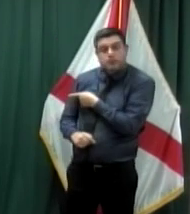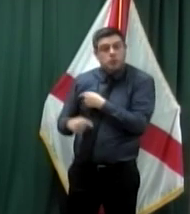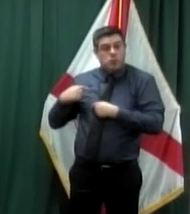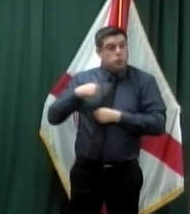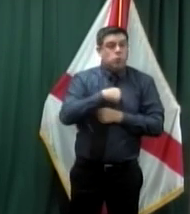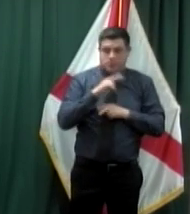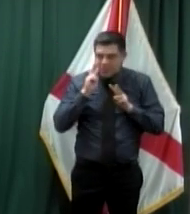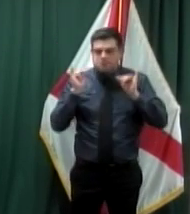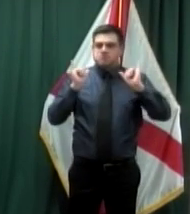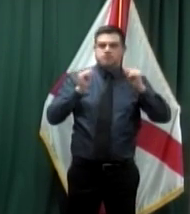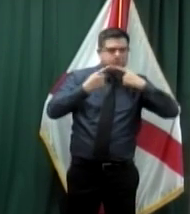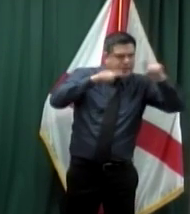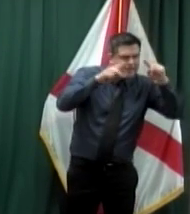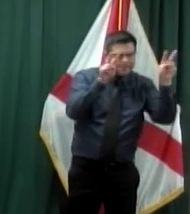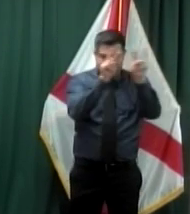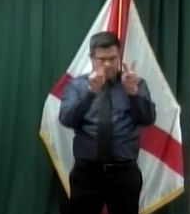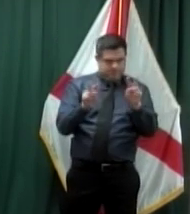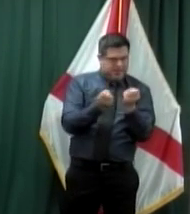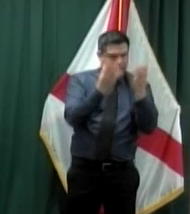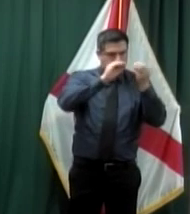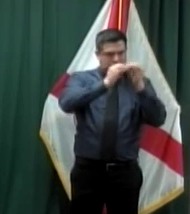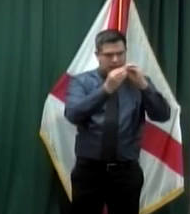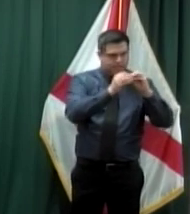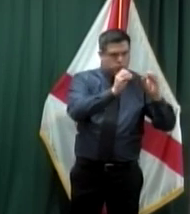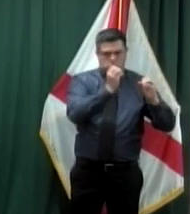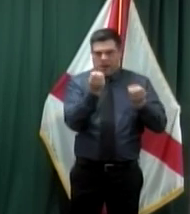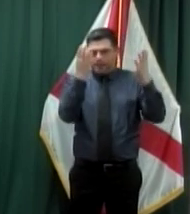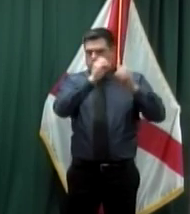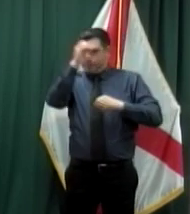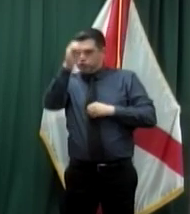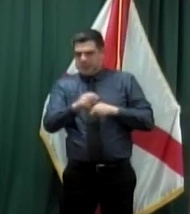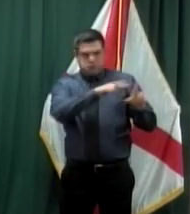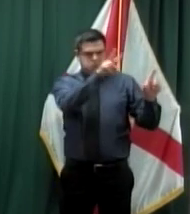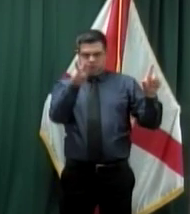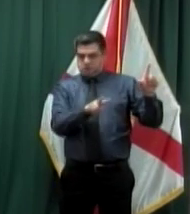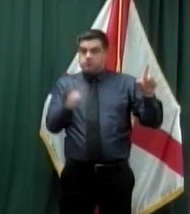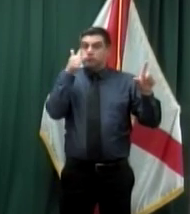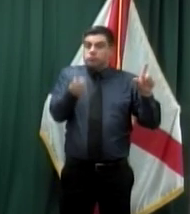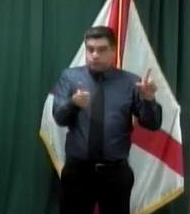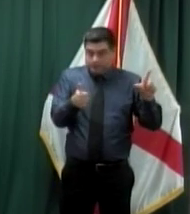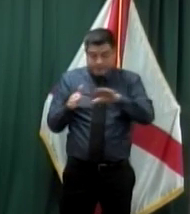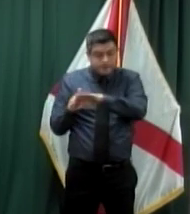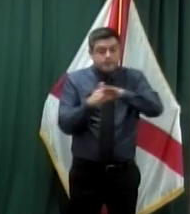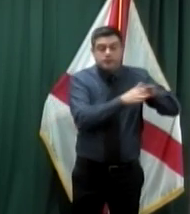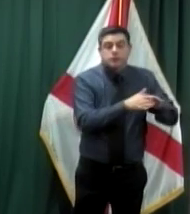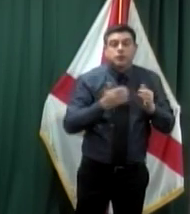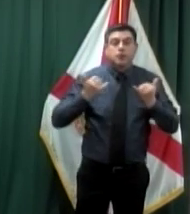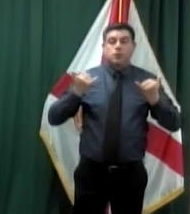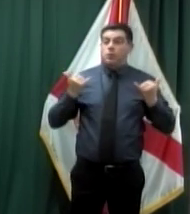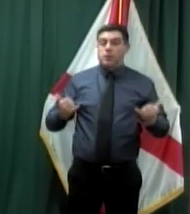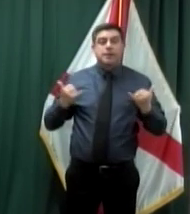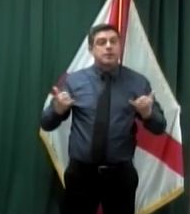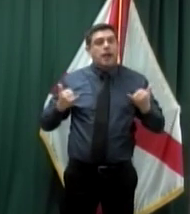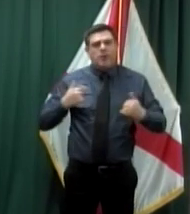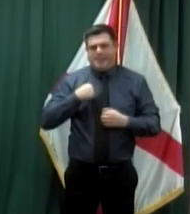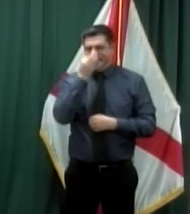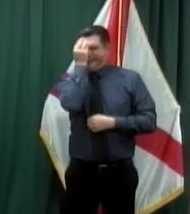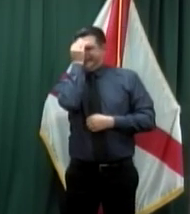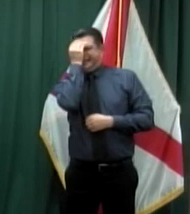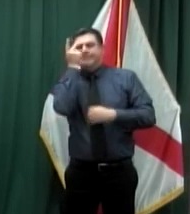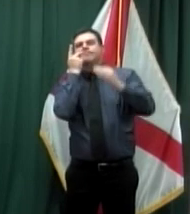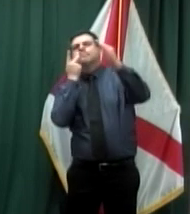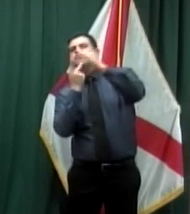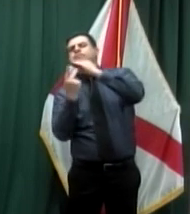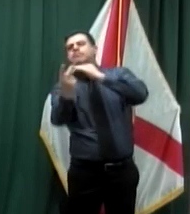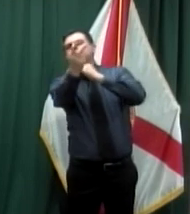plan, how is that going to impact the number of cases that are reported to us? So to give you some perspective, in April,